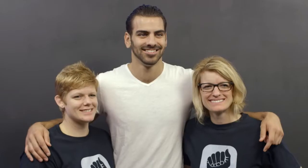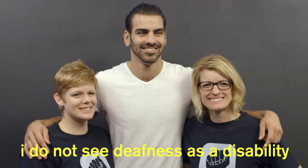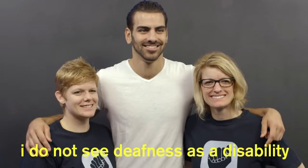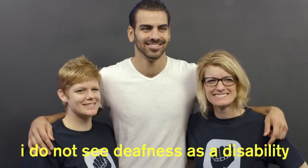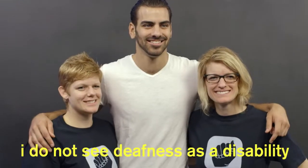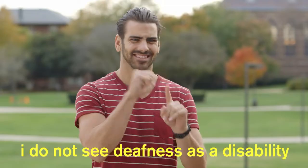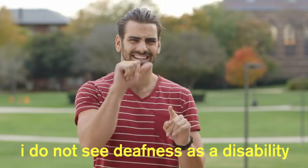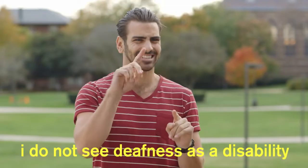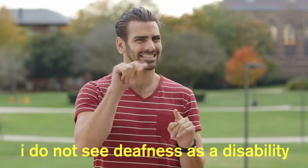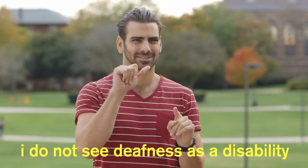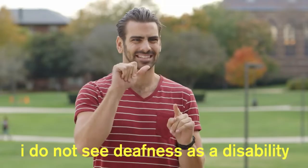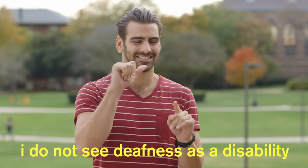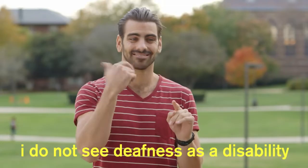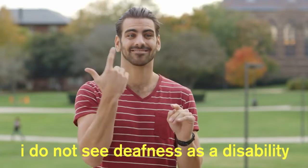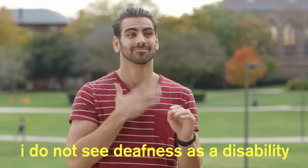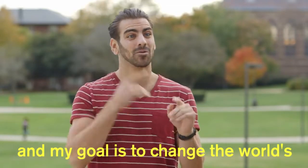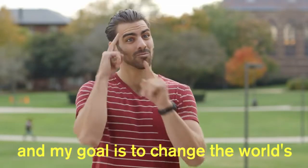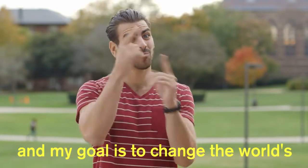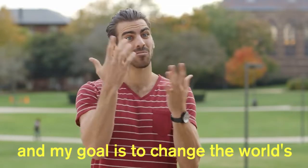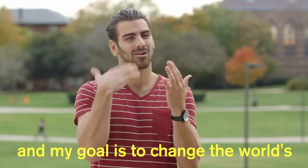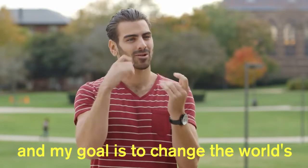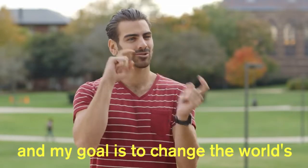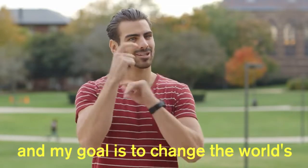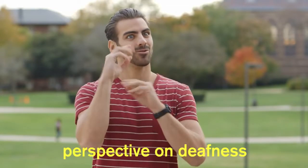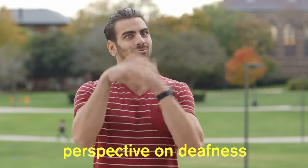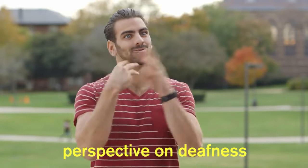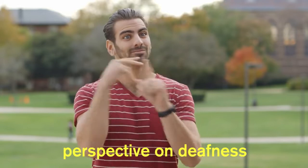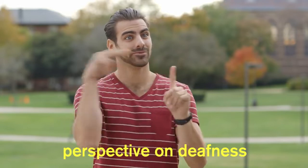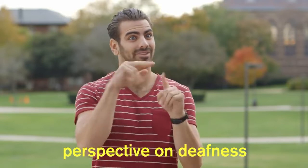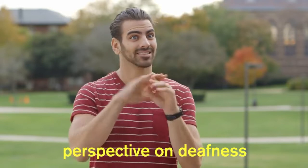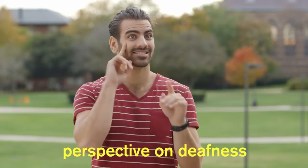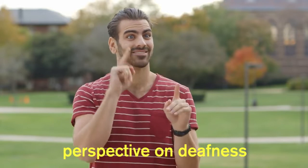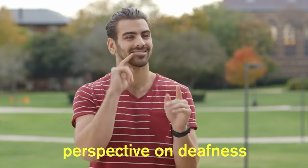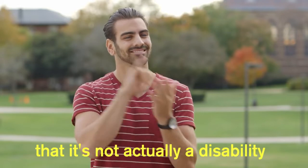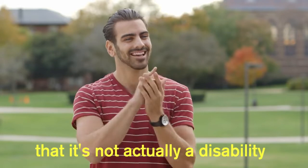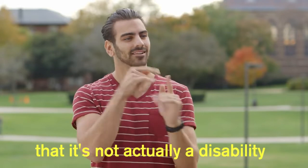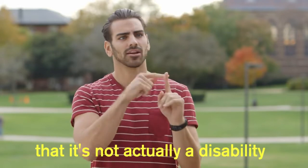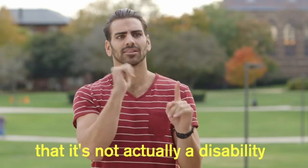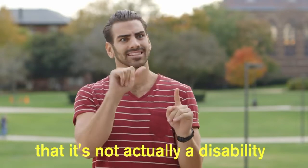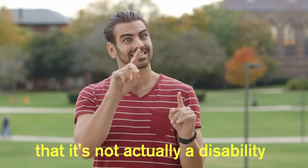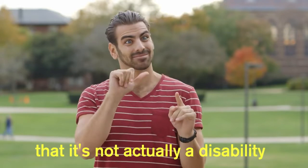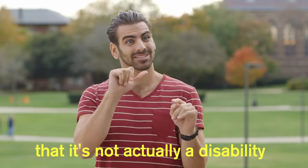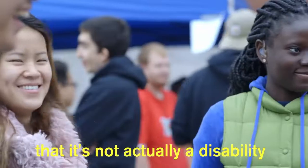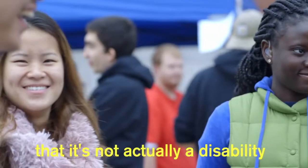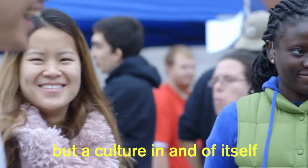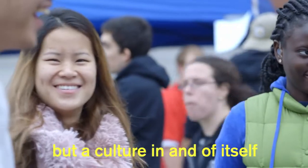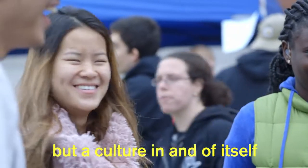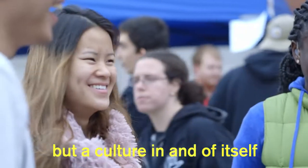I do not see deafness as a disability, and my goal is to change the world's perspective on deafness, that it's not actually a disability, but a culture